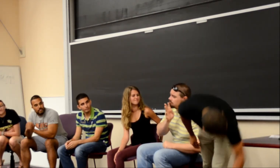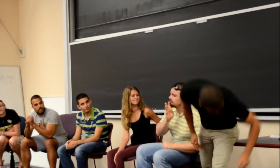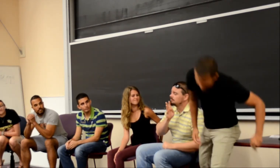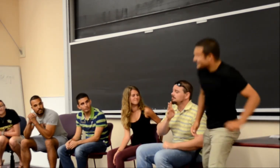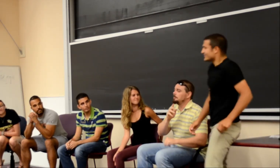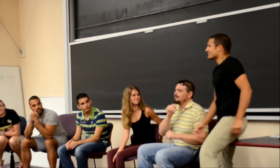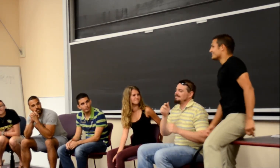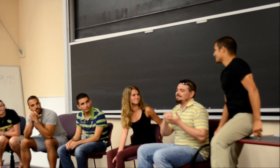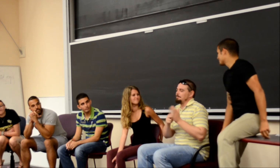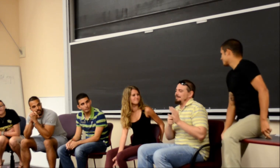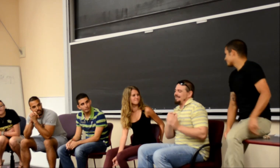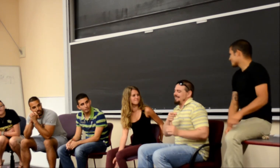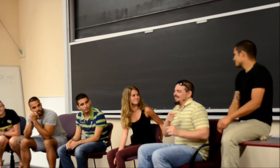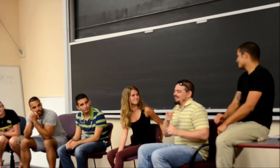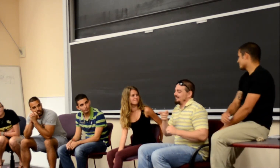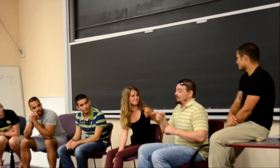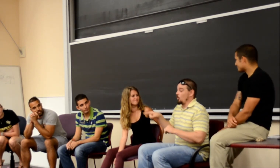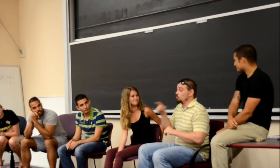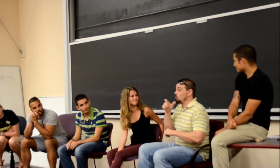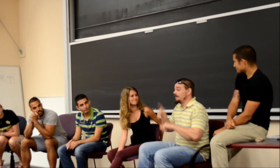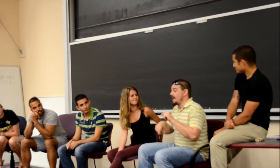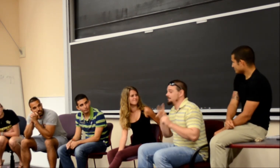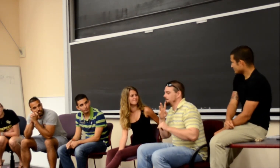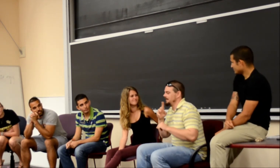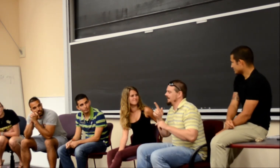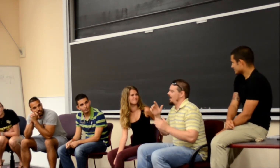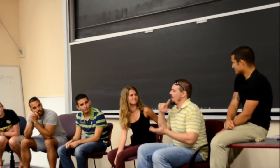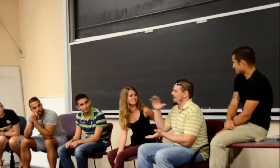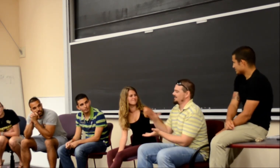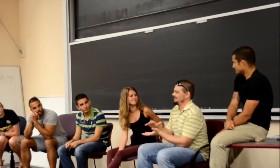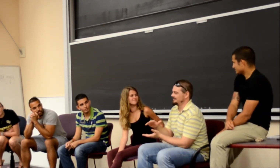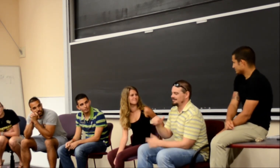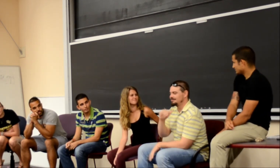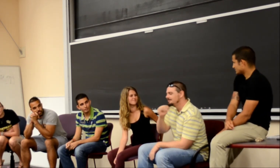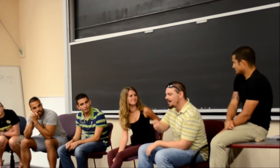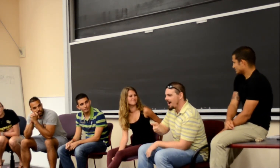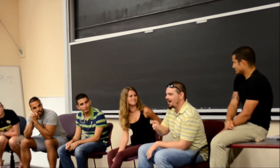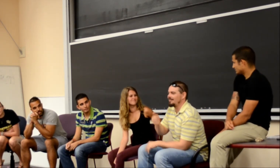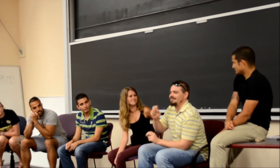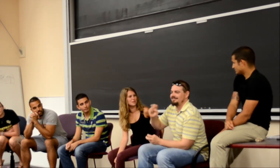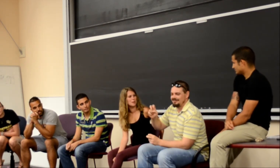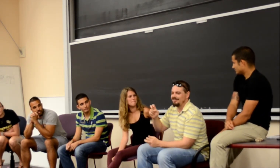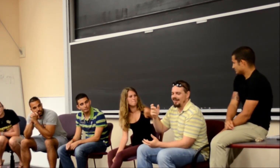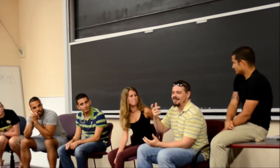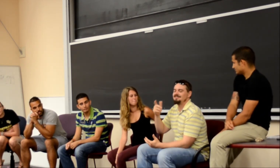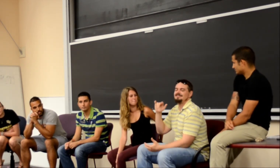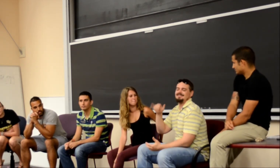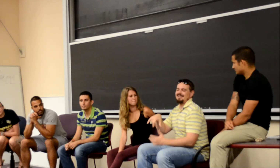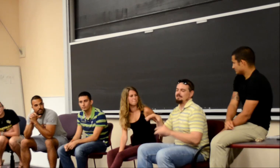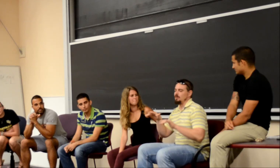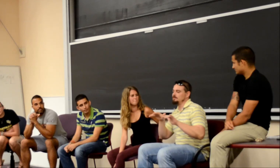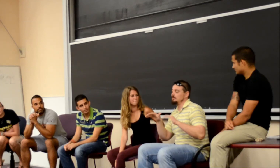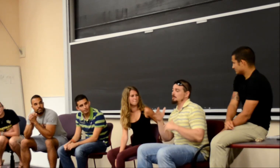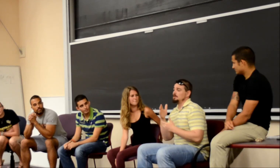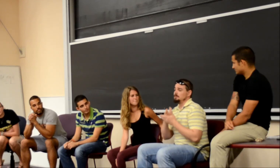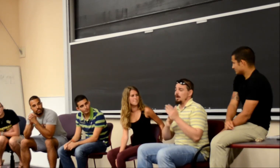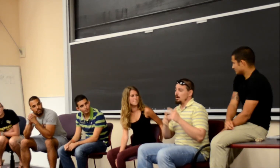people have the ability to speak, but it doesn't mean that those who can't speak are less of a person.